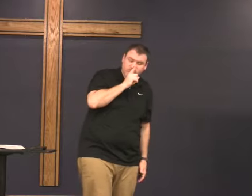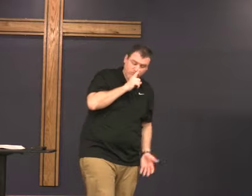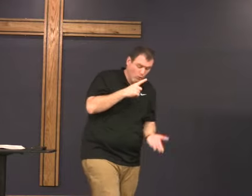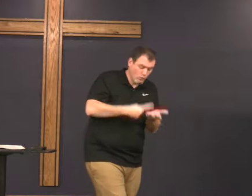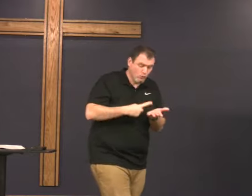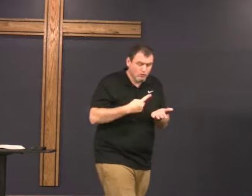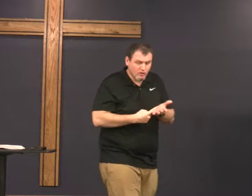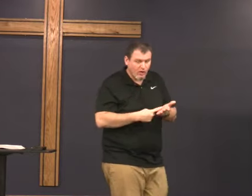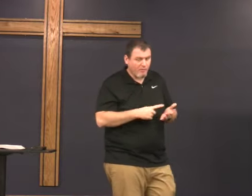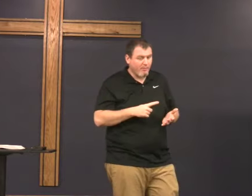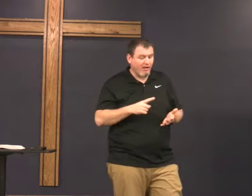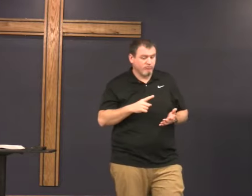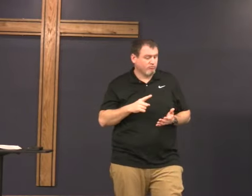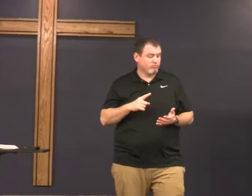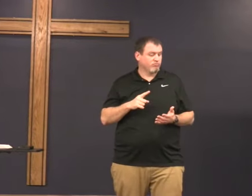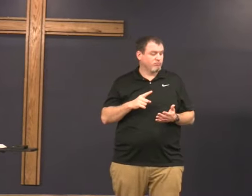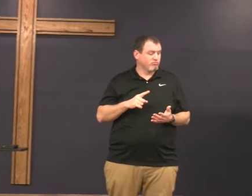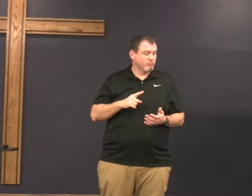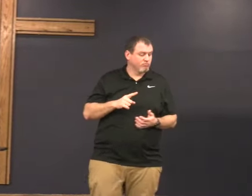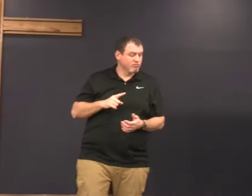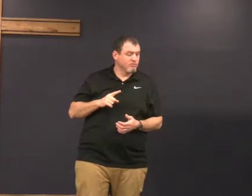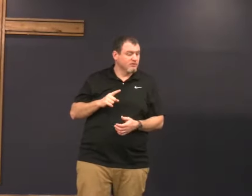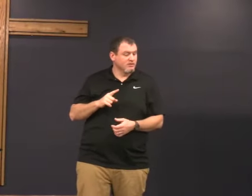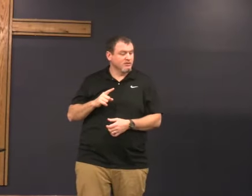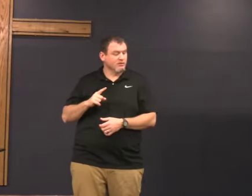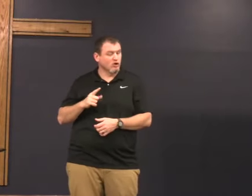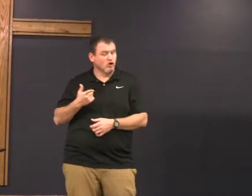did the Lord have son? I don't know. It doesn't talk about son.